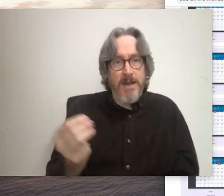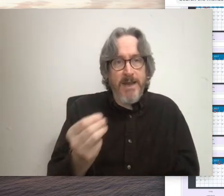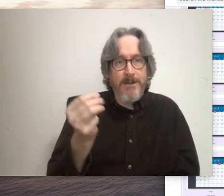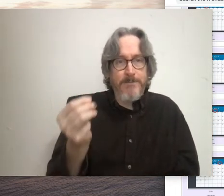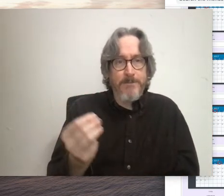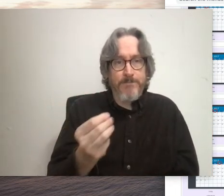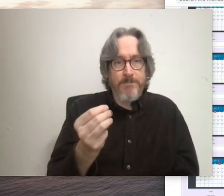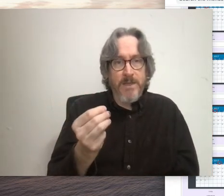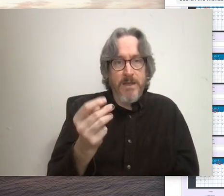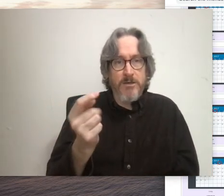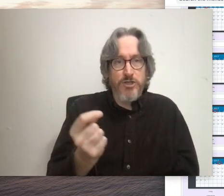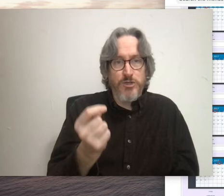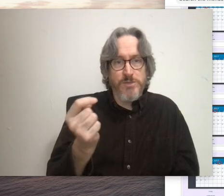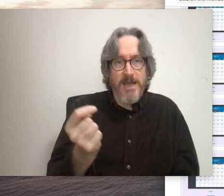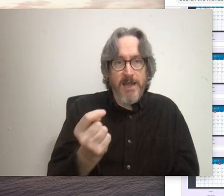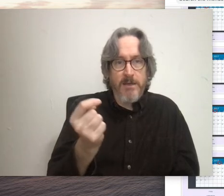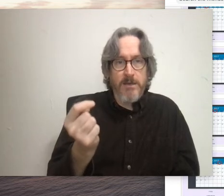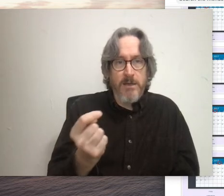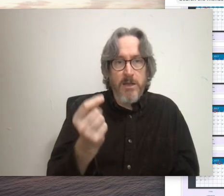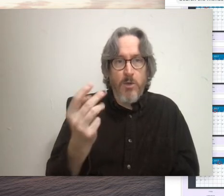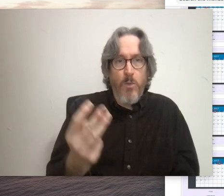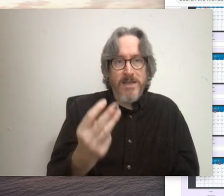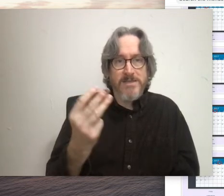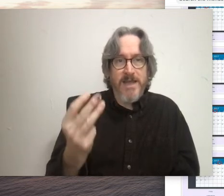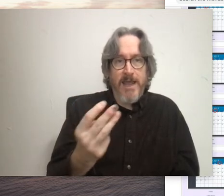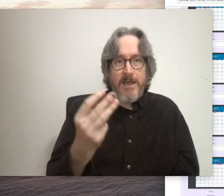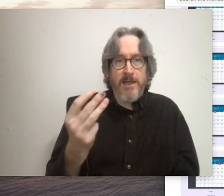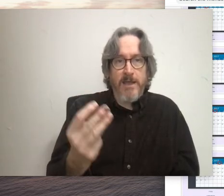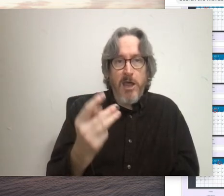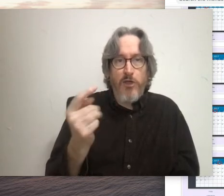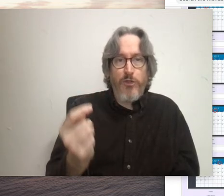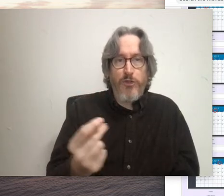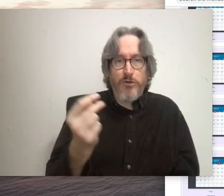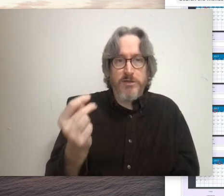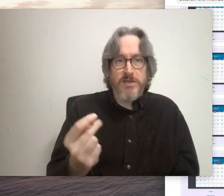see Monday, Tuesday, Wednesday,